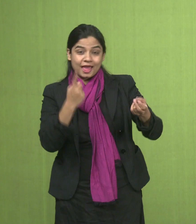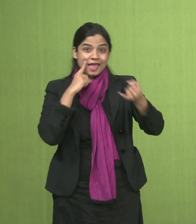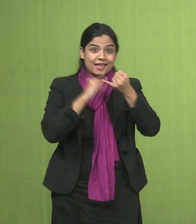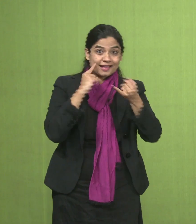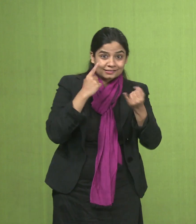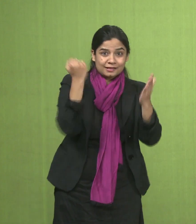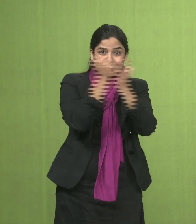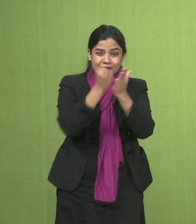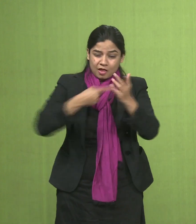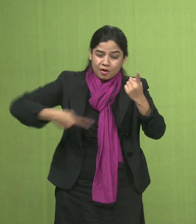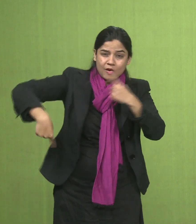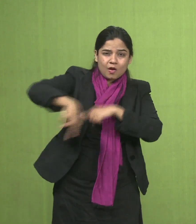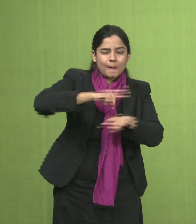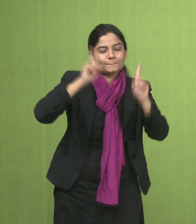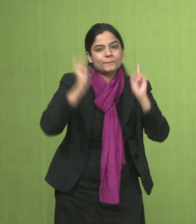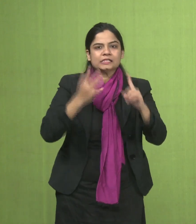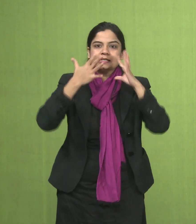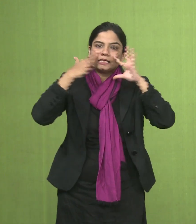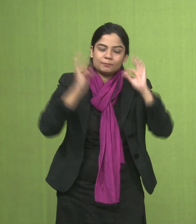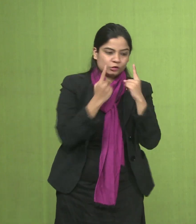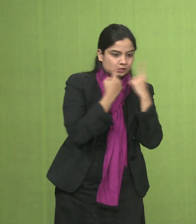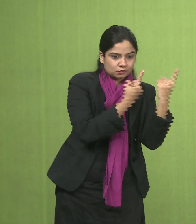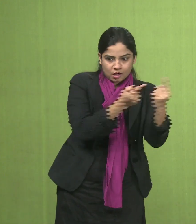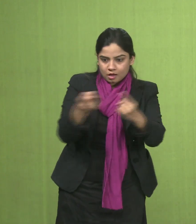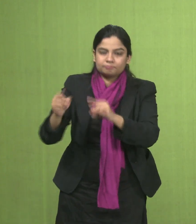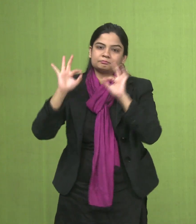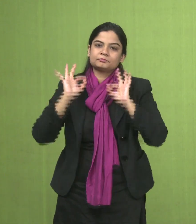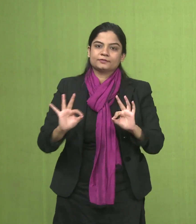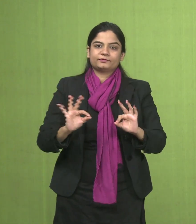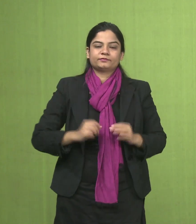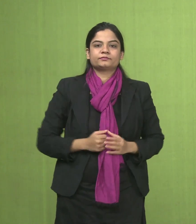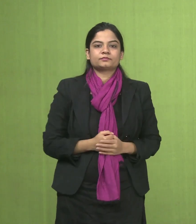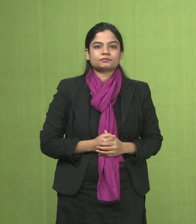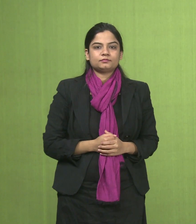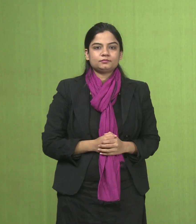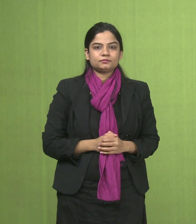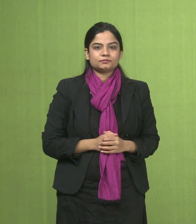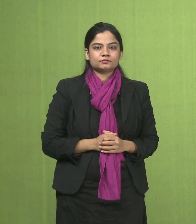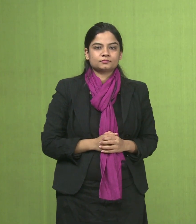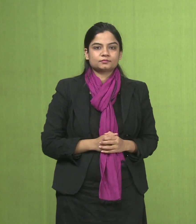Standardization marks, ISI, FPO, all these marks are exclusively important and you have to know them.